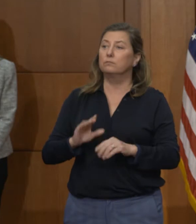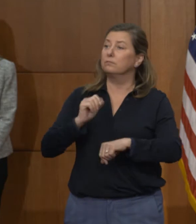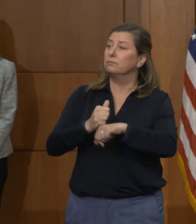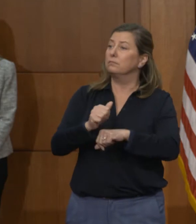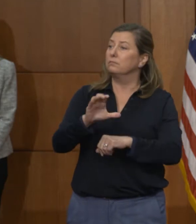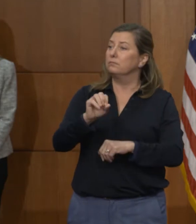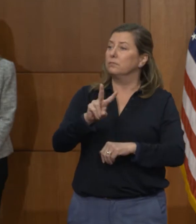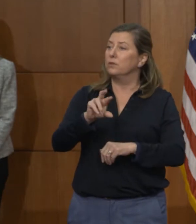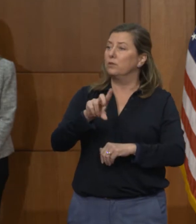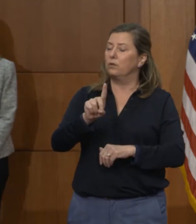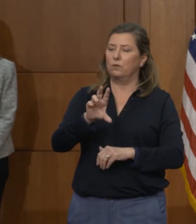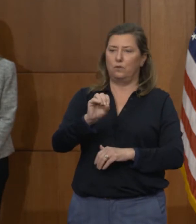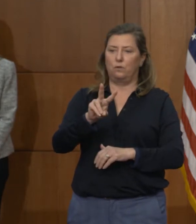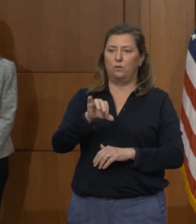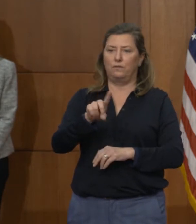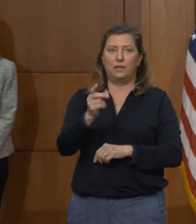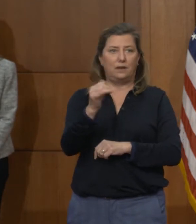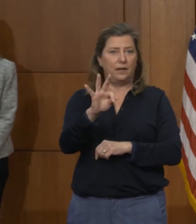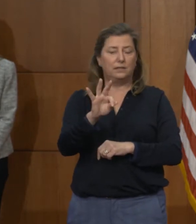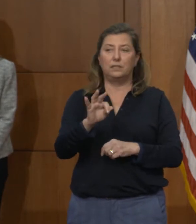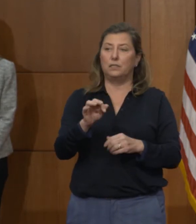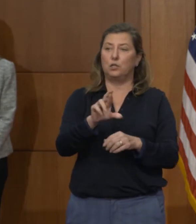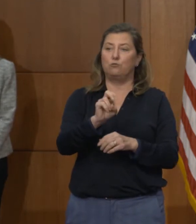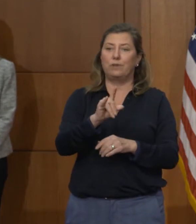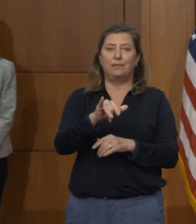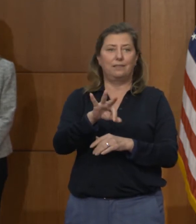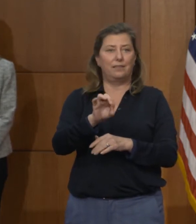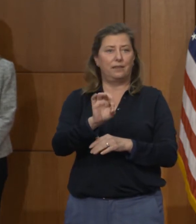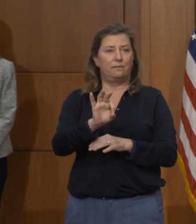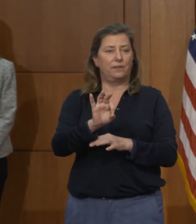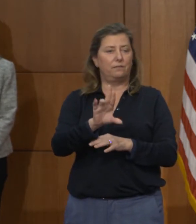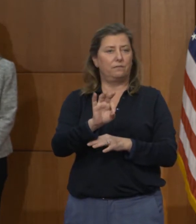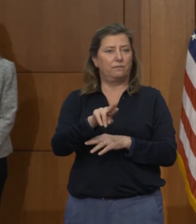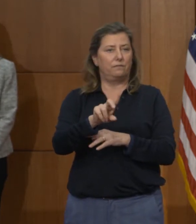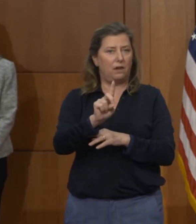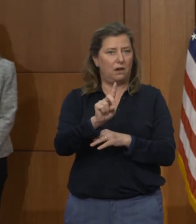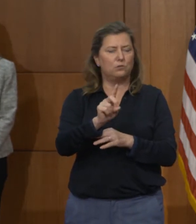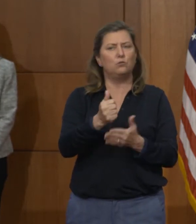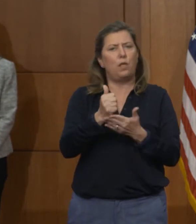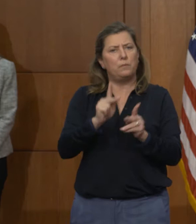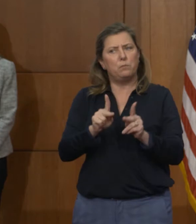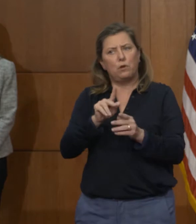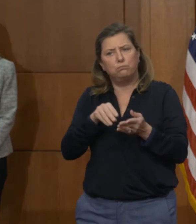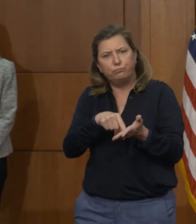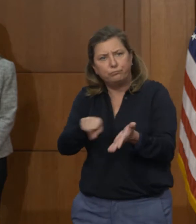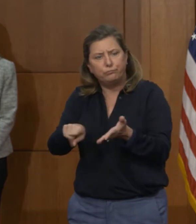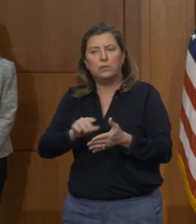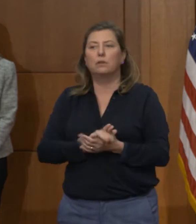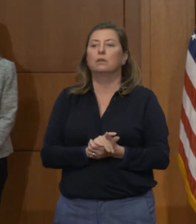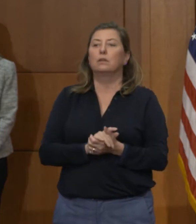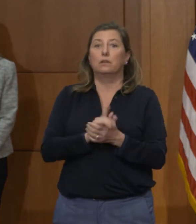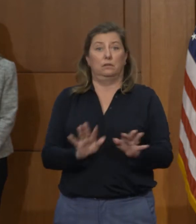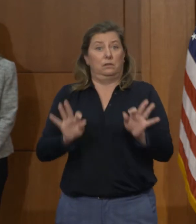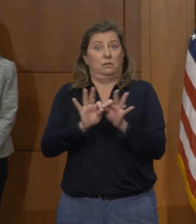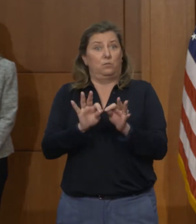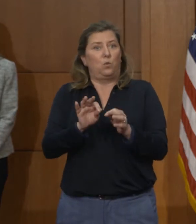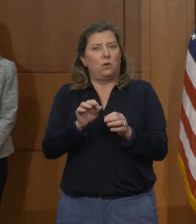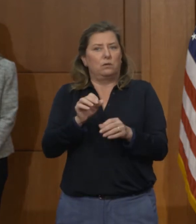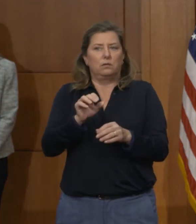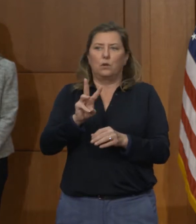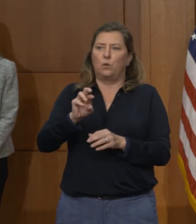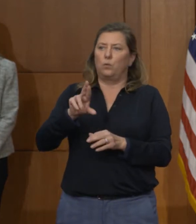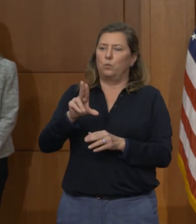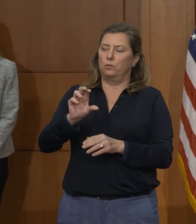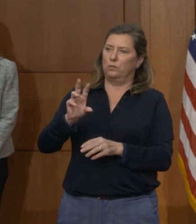public health crisis. We created a work share program as an important tool to help workers keep their